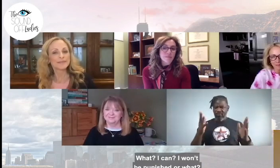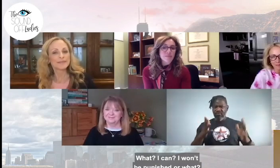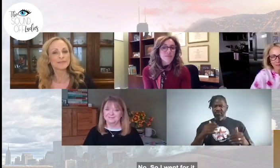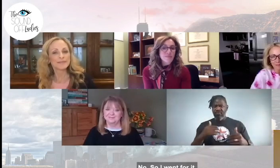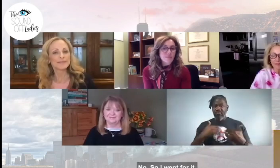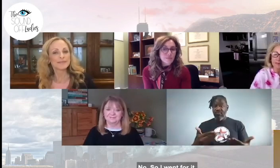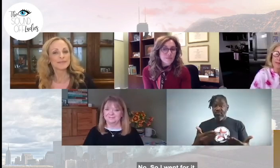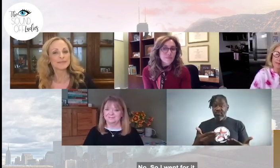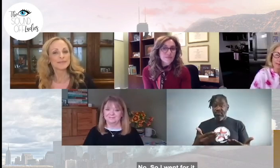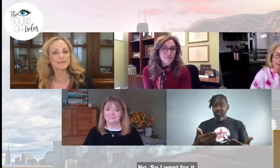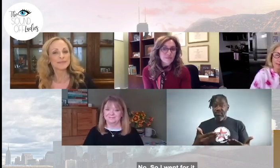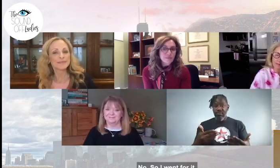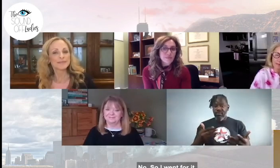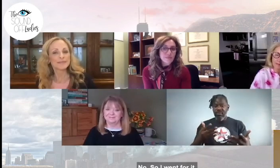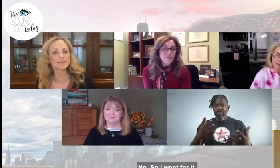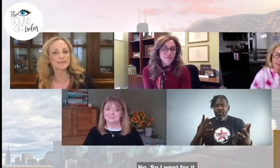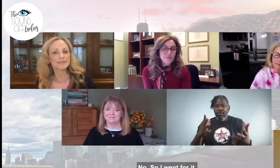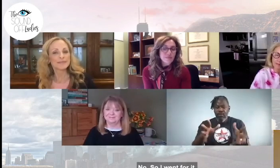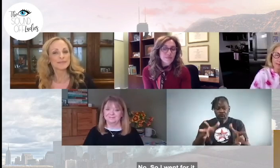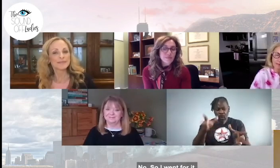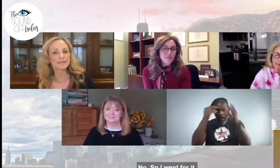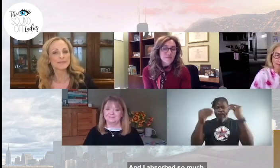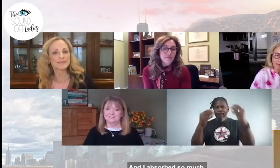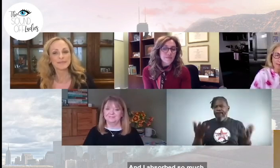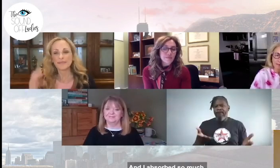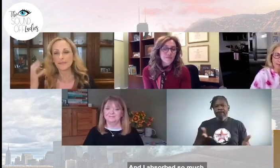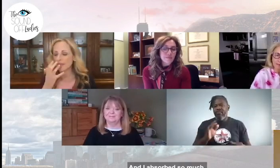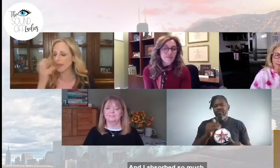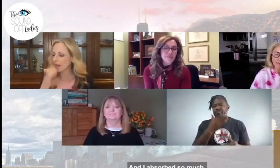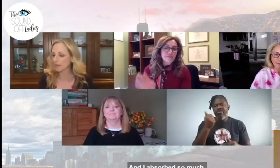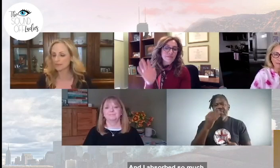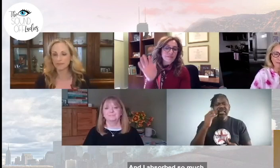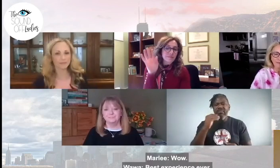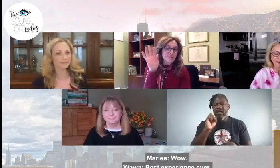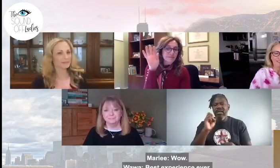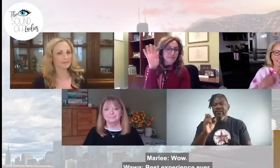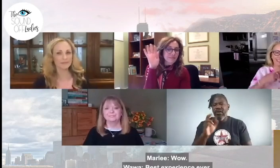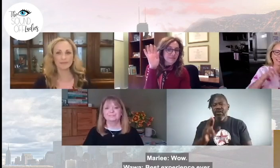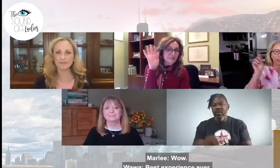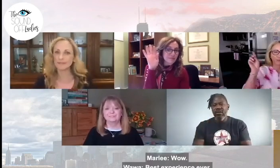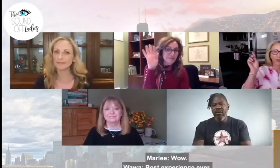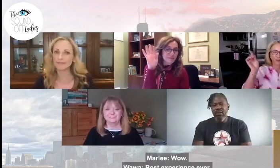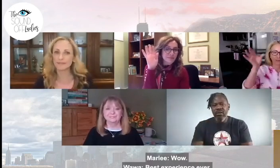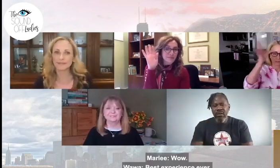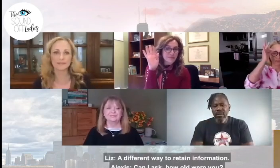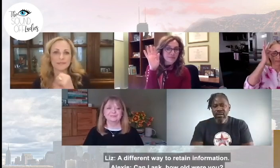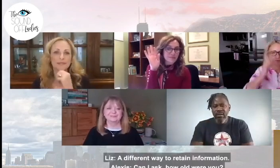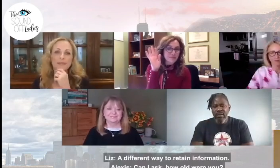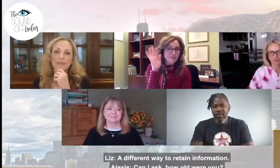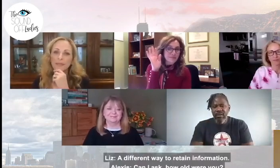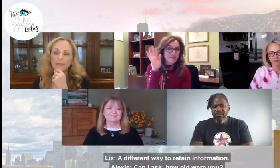going to get punished for this? And they said, no, go ahead. I absorbed so much learning sign language that